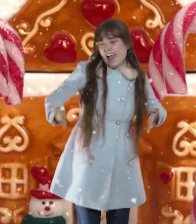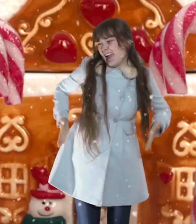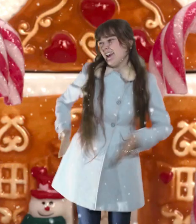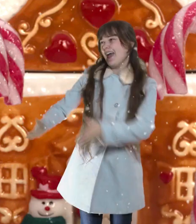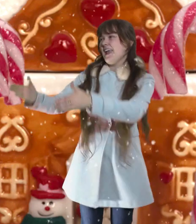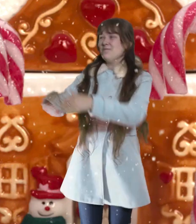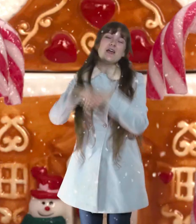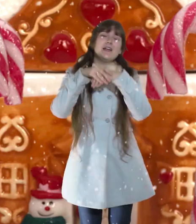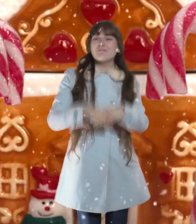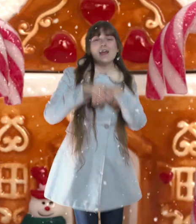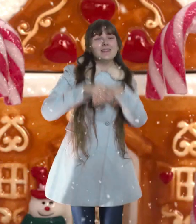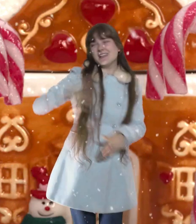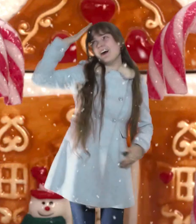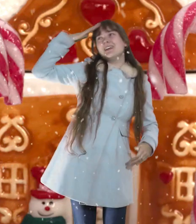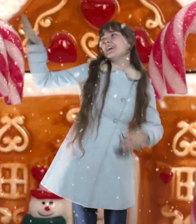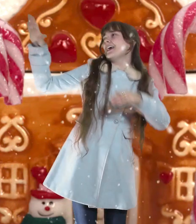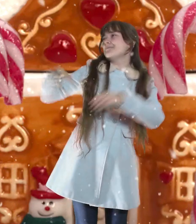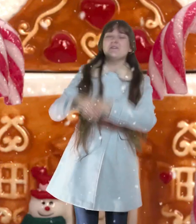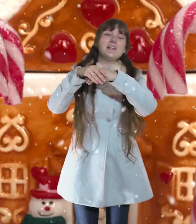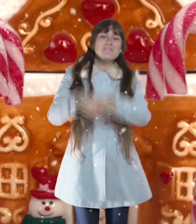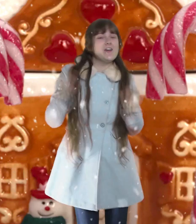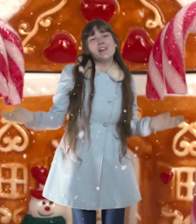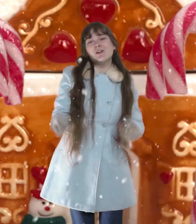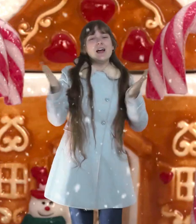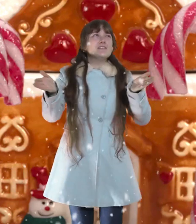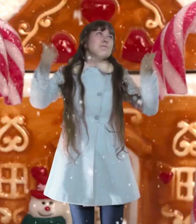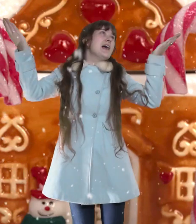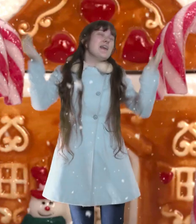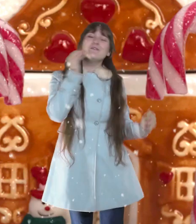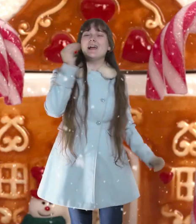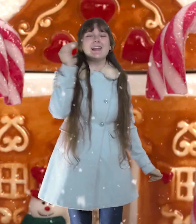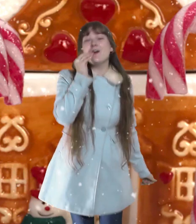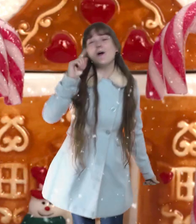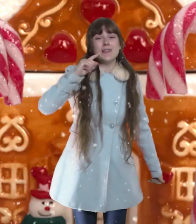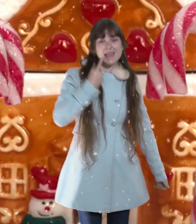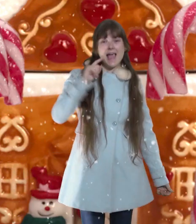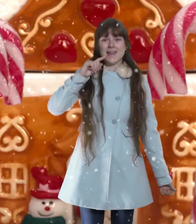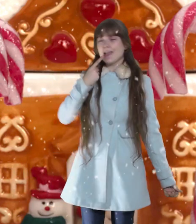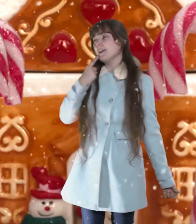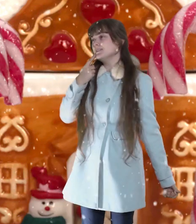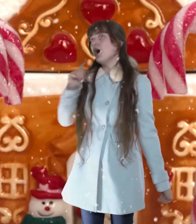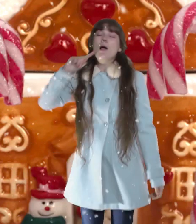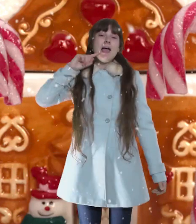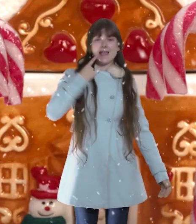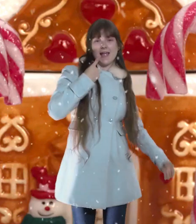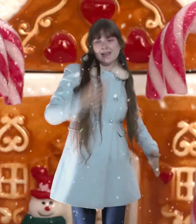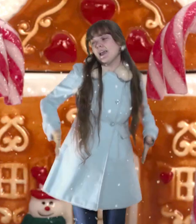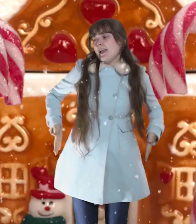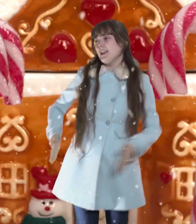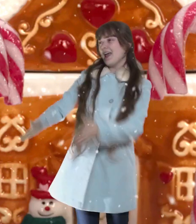Cane Lane, bring a friend a sunny day. Bring a friend who loves to play. We'll eat all the candy canes. Oh, Candy Cane